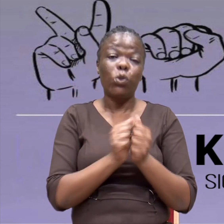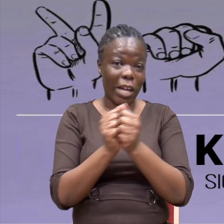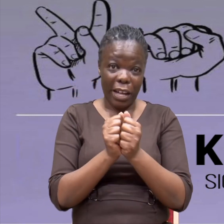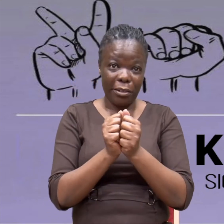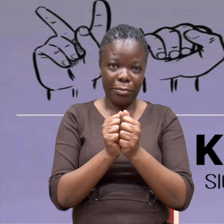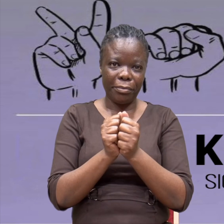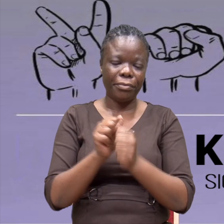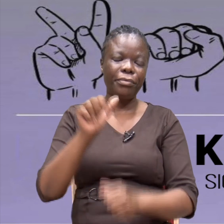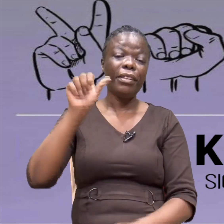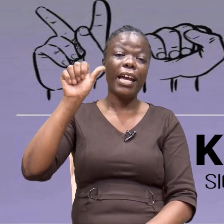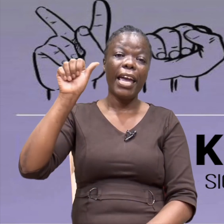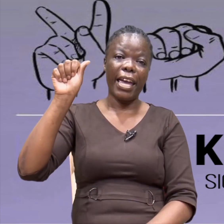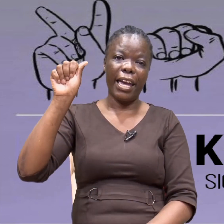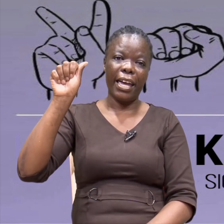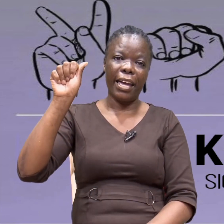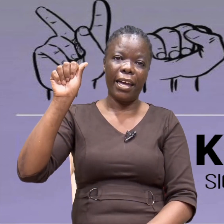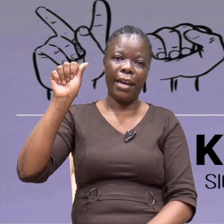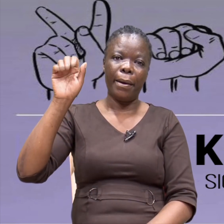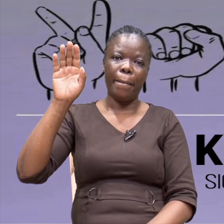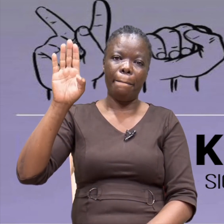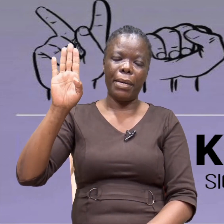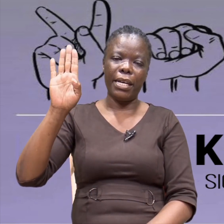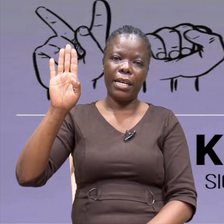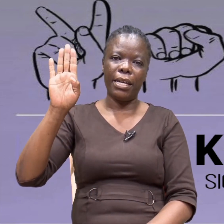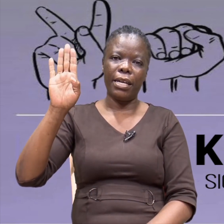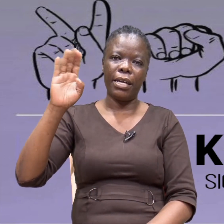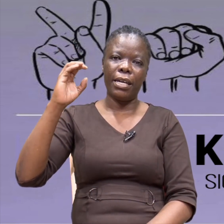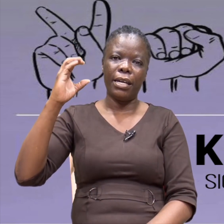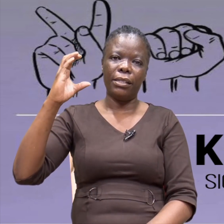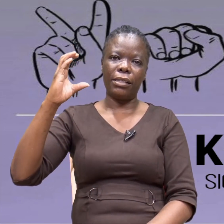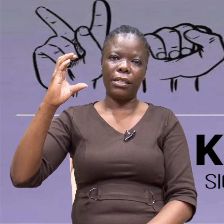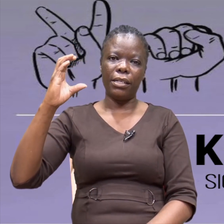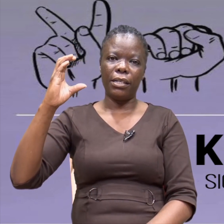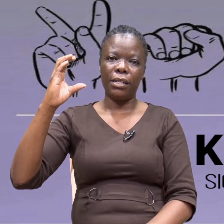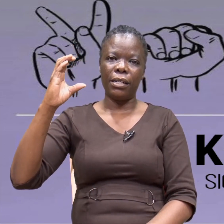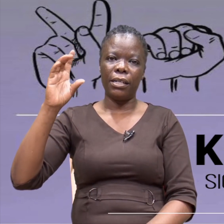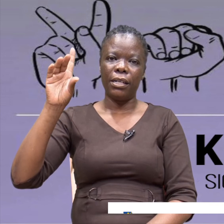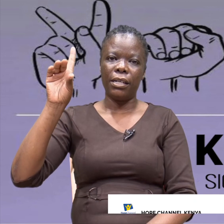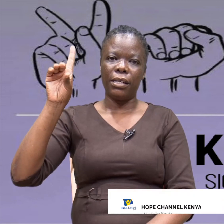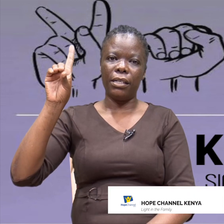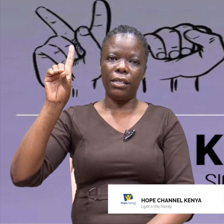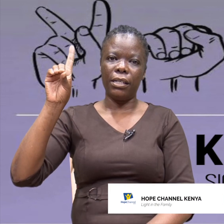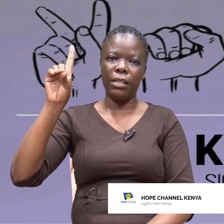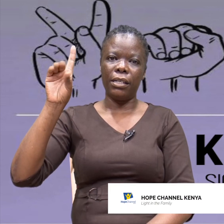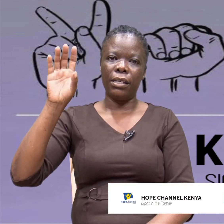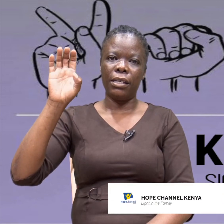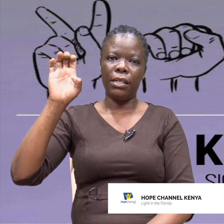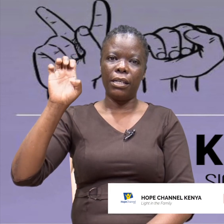Together. A, B, C, D, E.